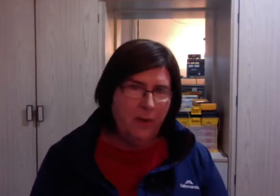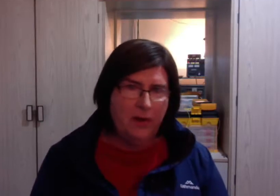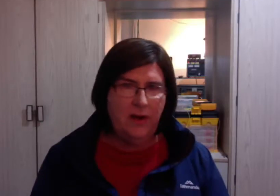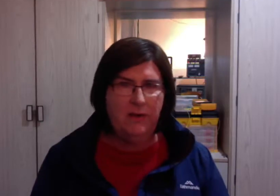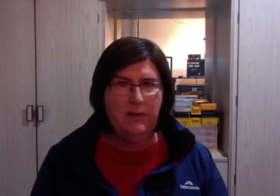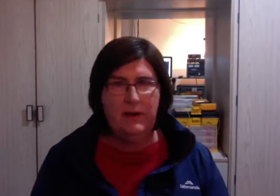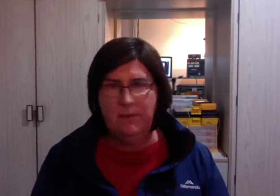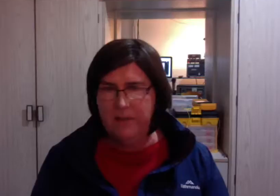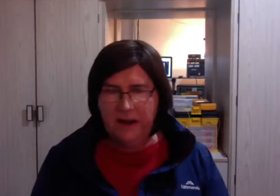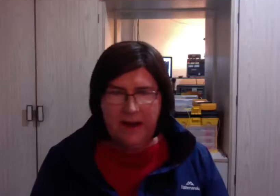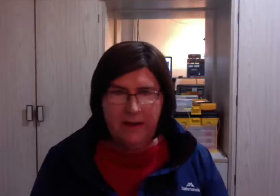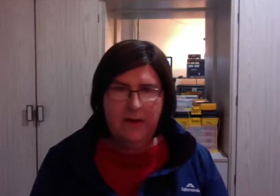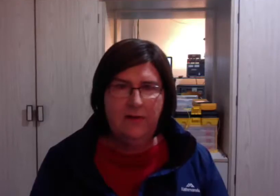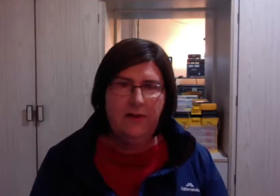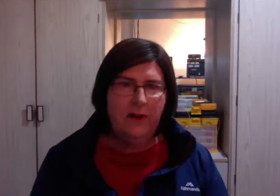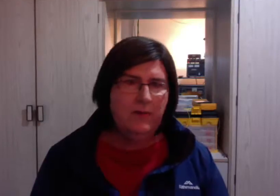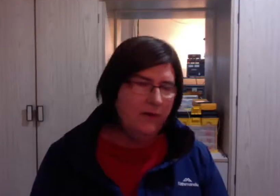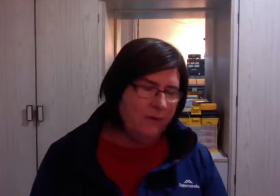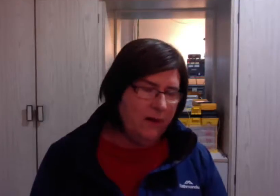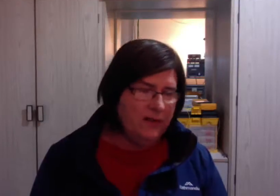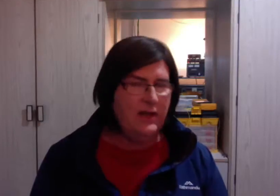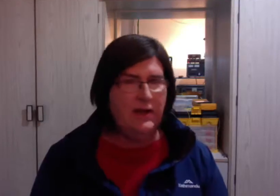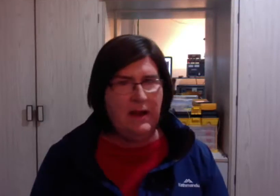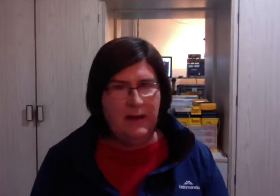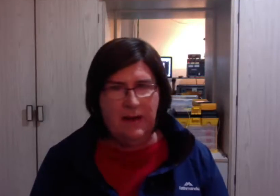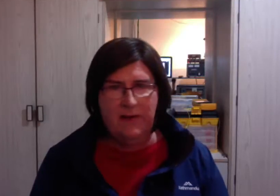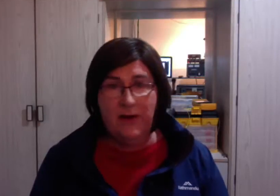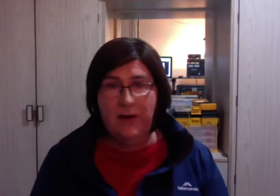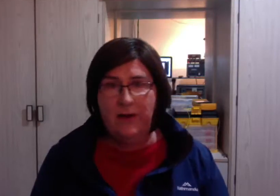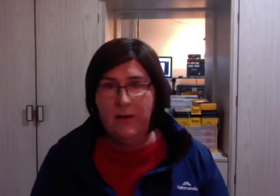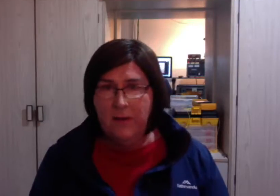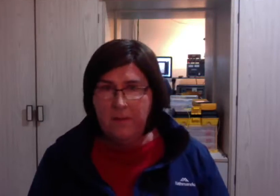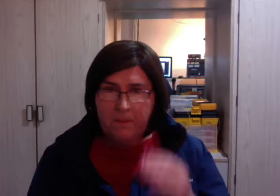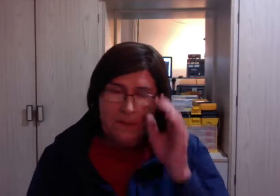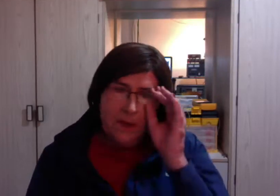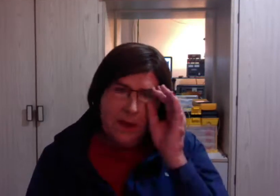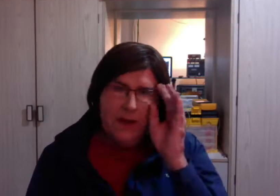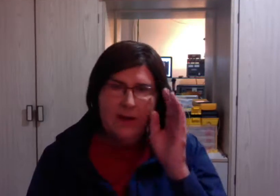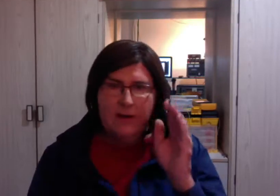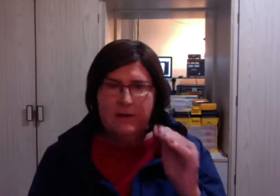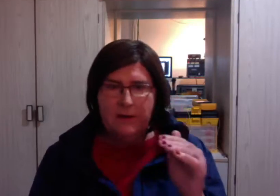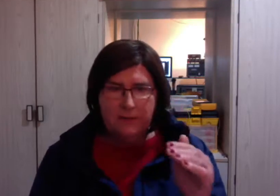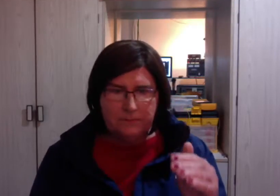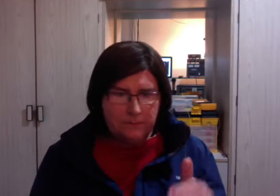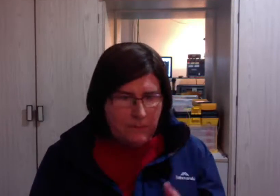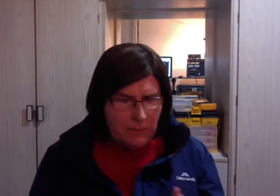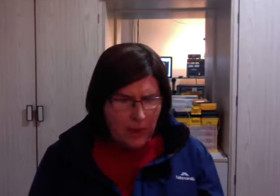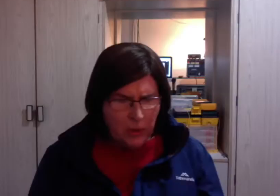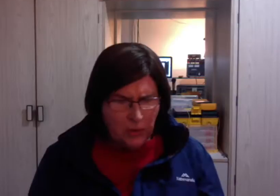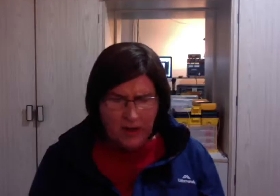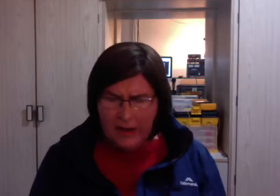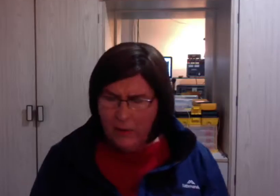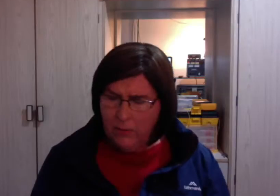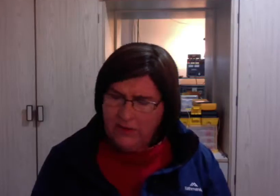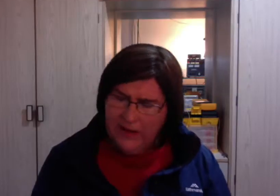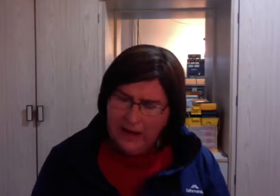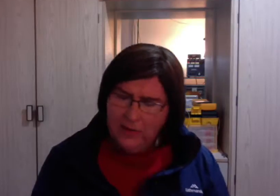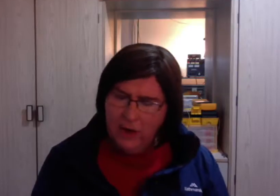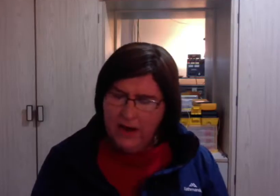smoko, it would take an hour to get it started. We stopped for lunch, take an hour to get it started. And I couldn't work out exactly why